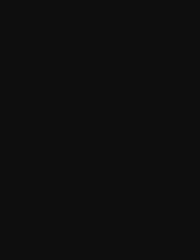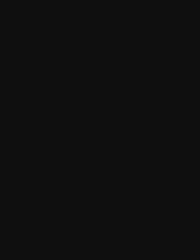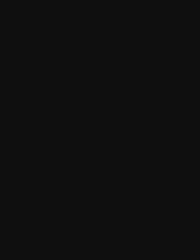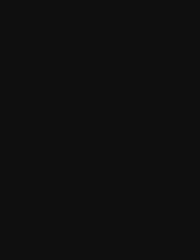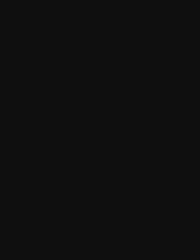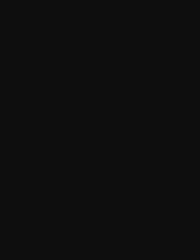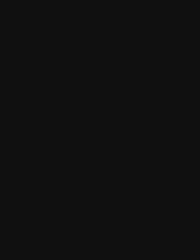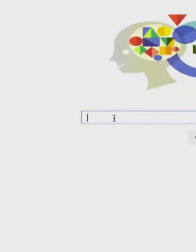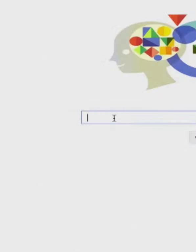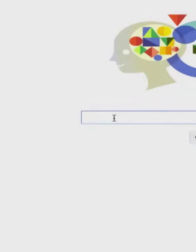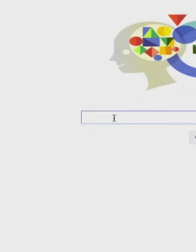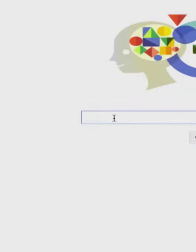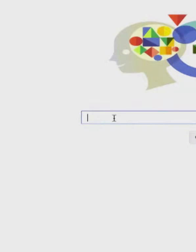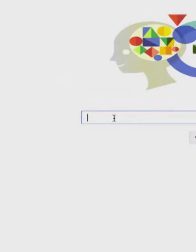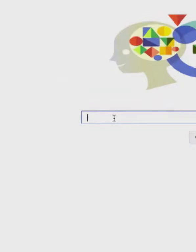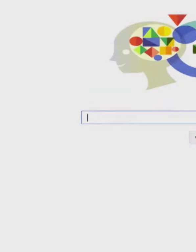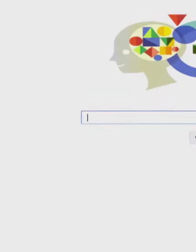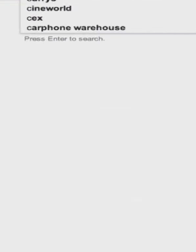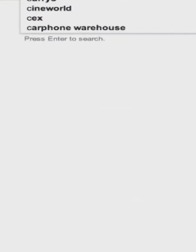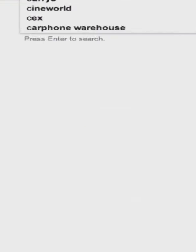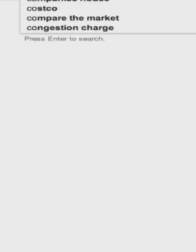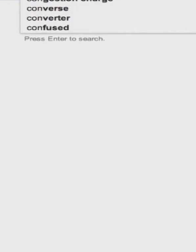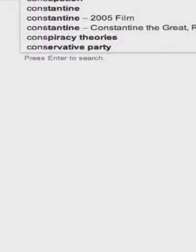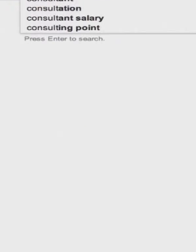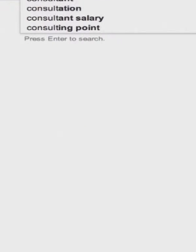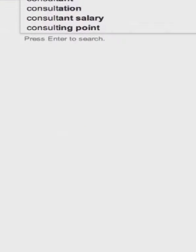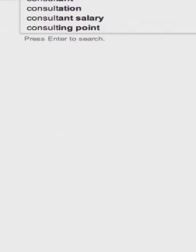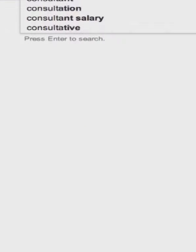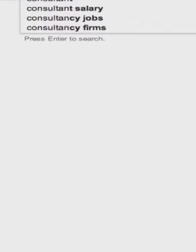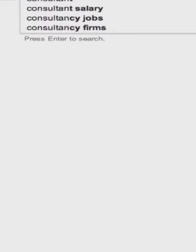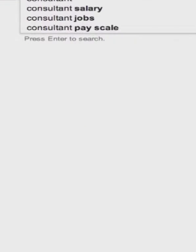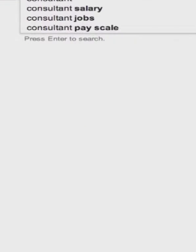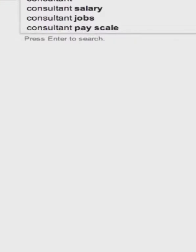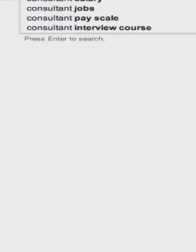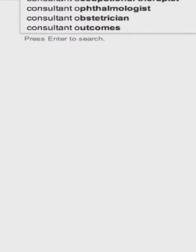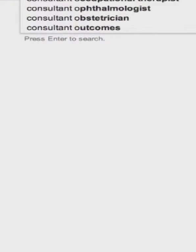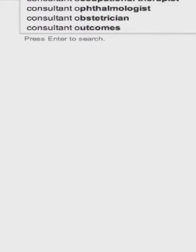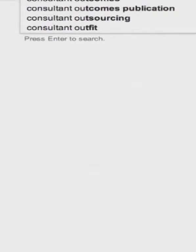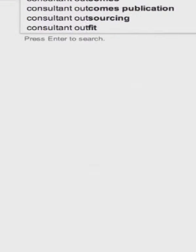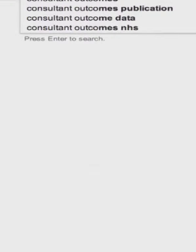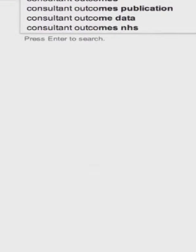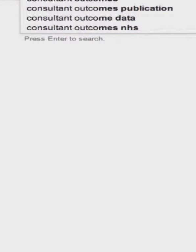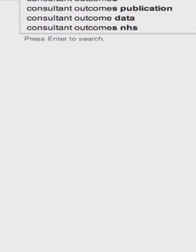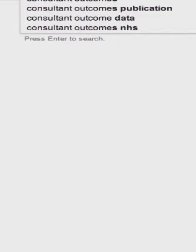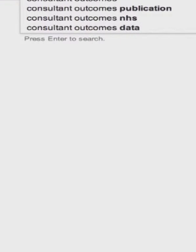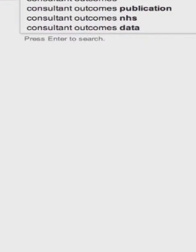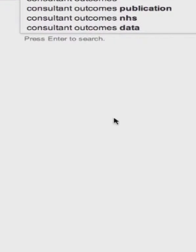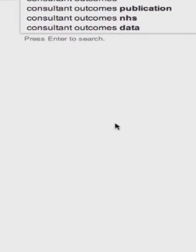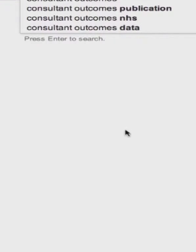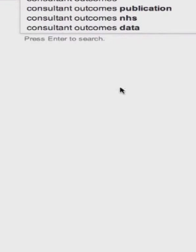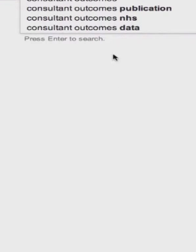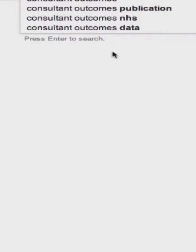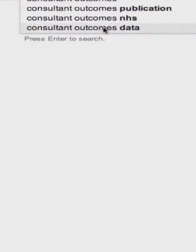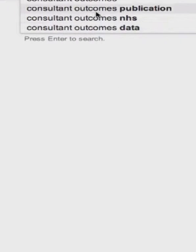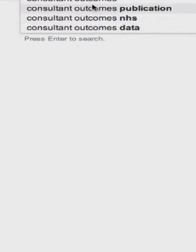So this is just the website which was launched a couple of weeks ago. So this is a subset of NHS choices, My NHS. And the idea is to make this